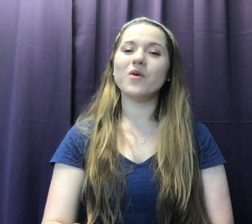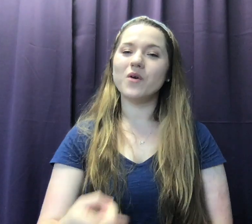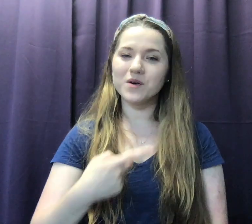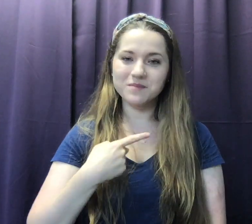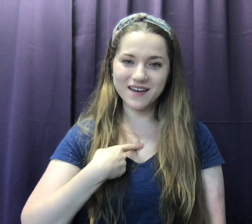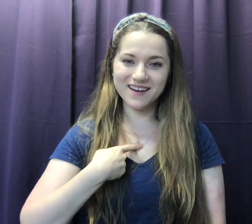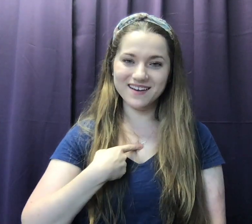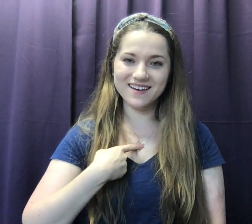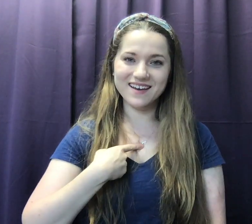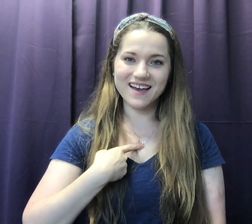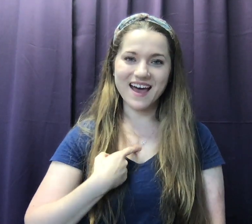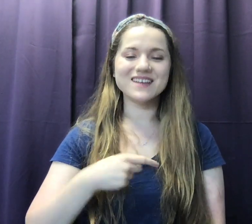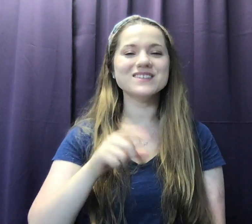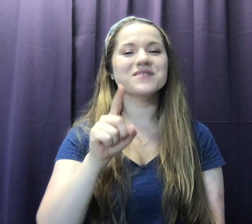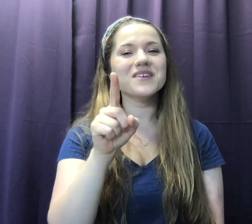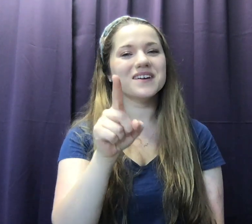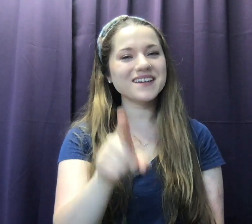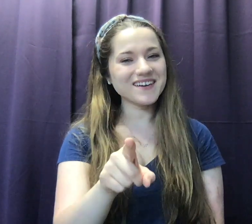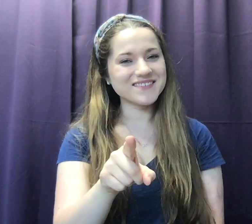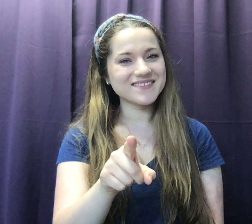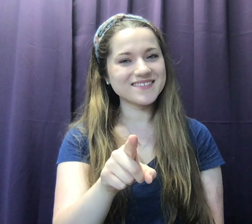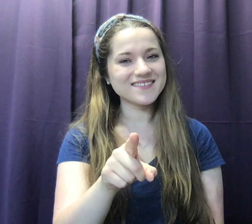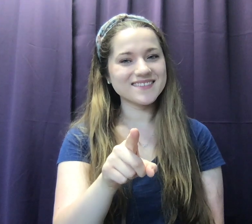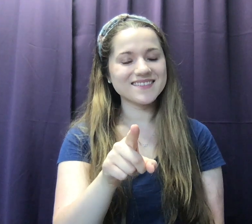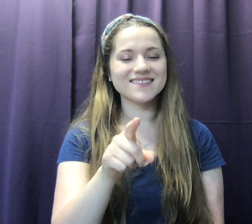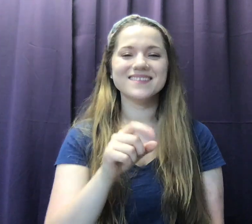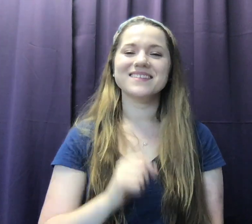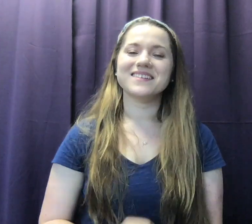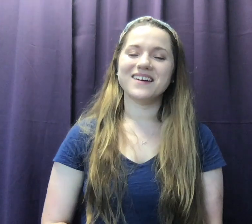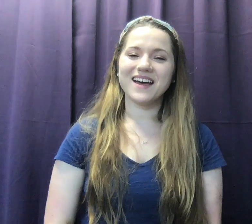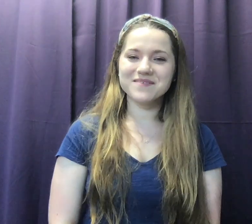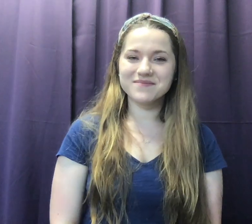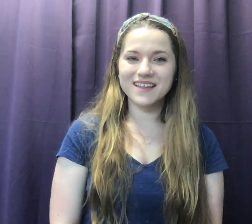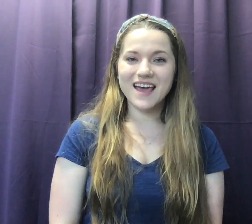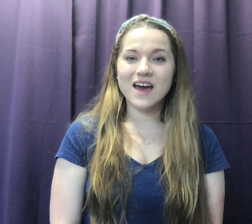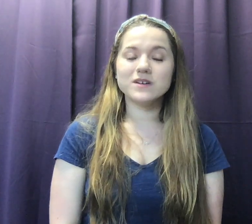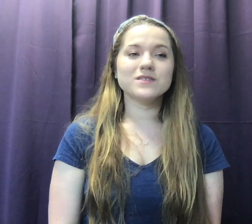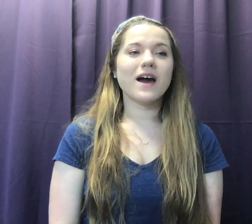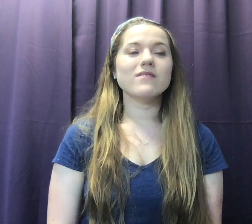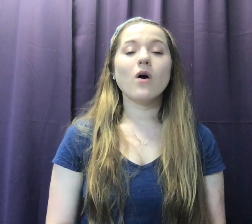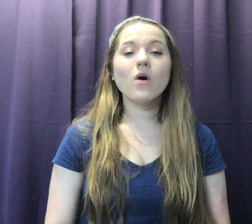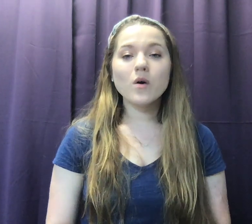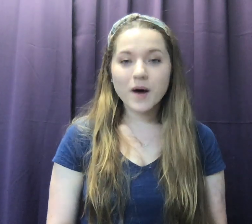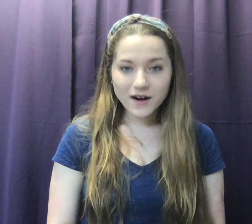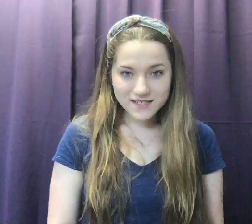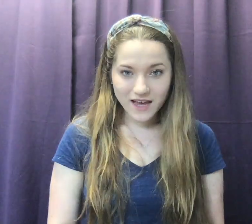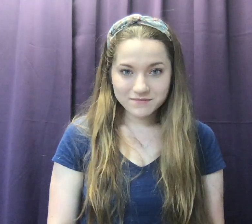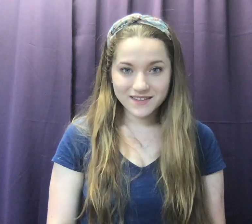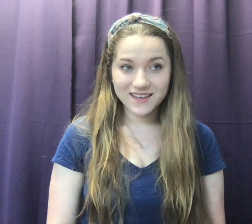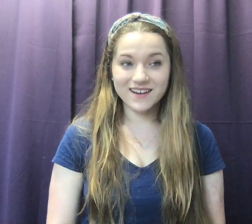for me and for you. Okay? And once you have that whole part down, here is